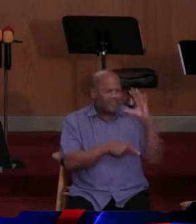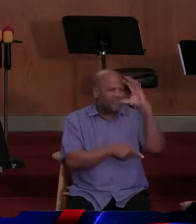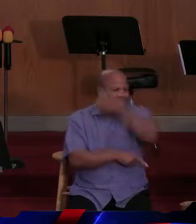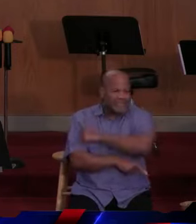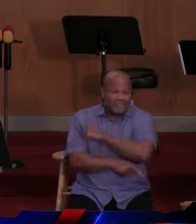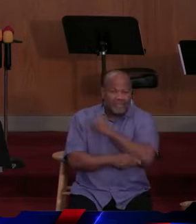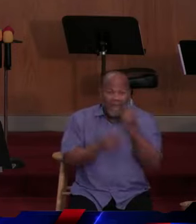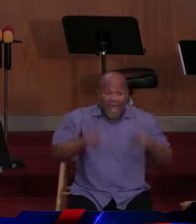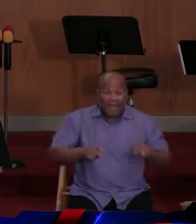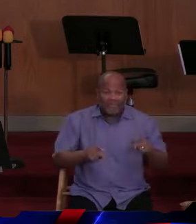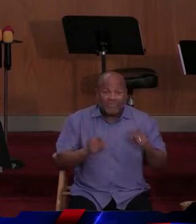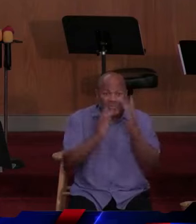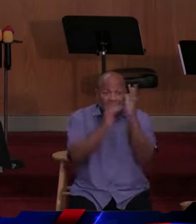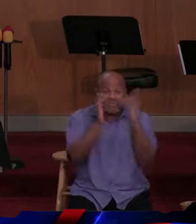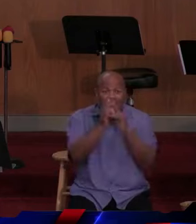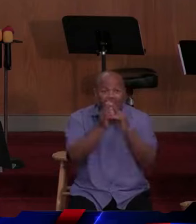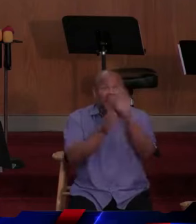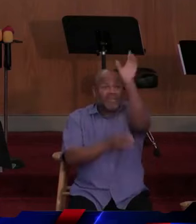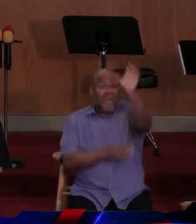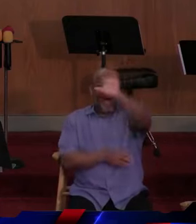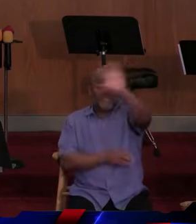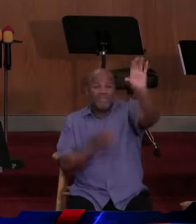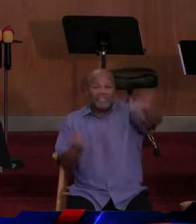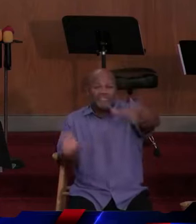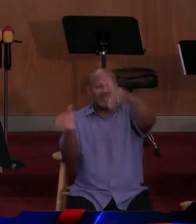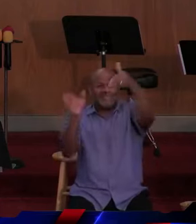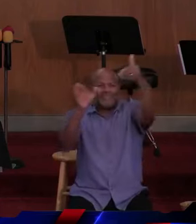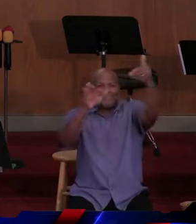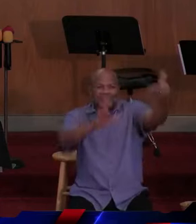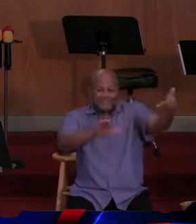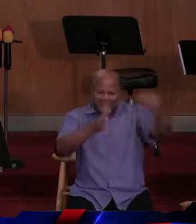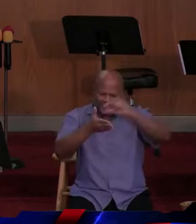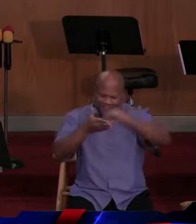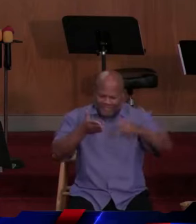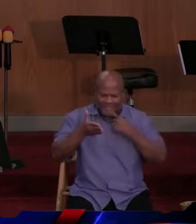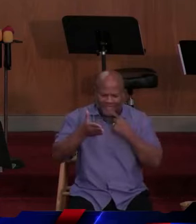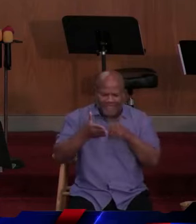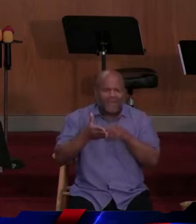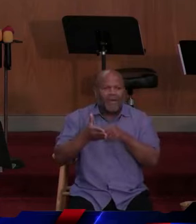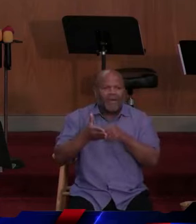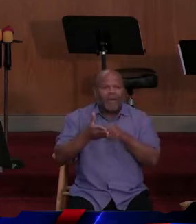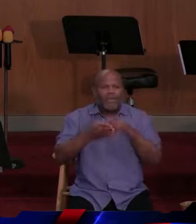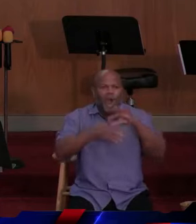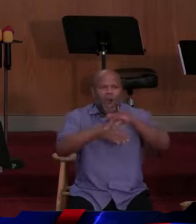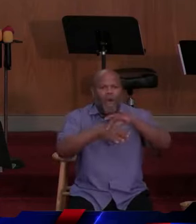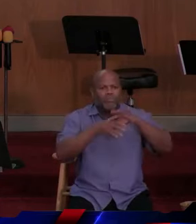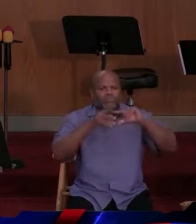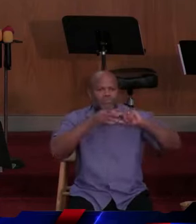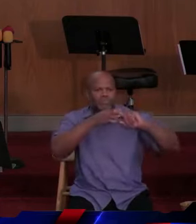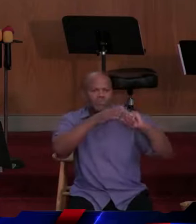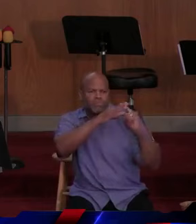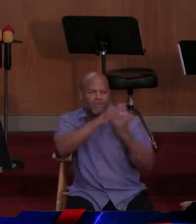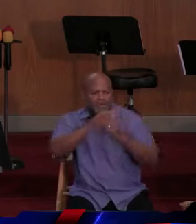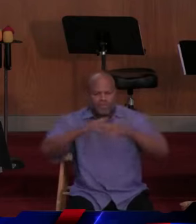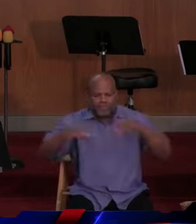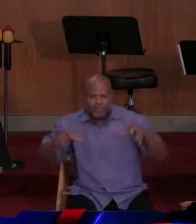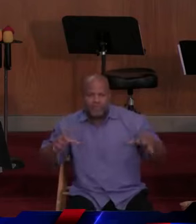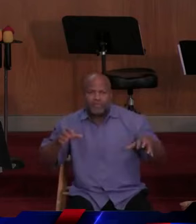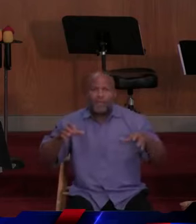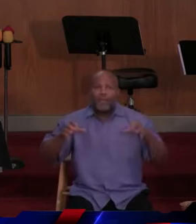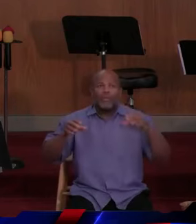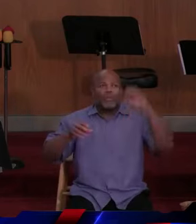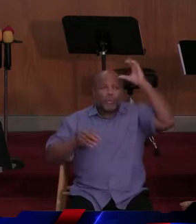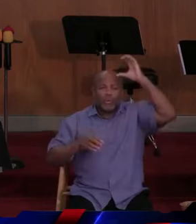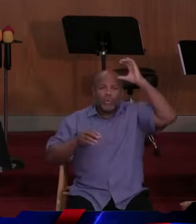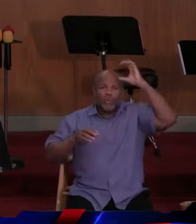Jesus dies on Calvary, the scripture says that the earth began to quake. The sun